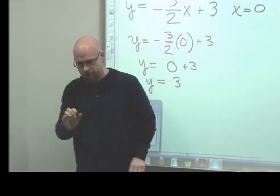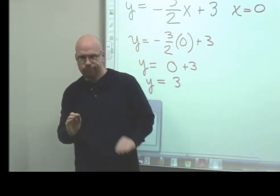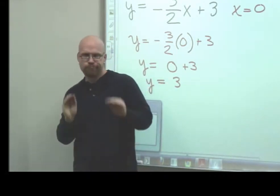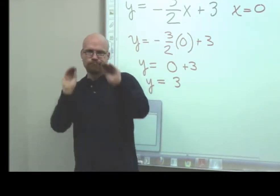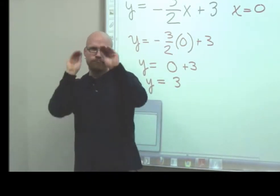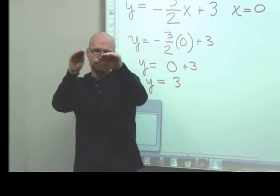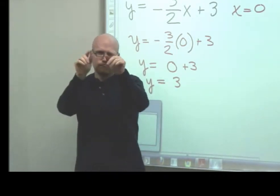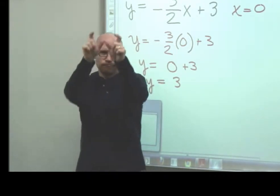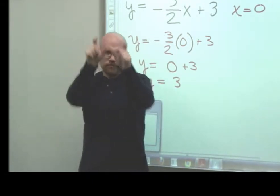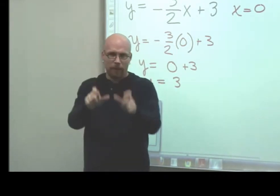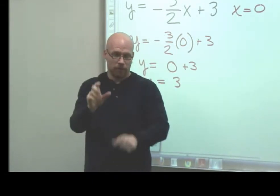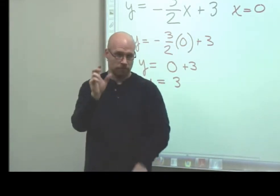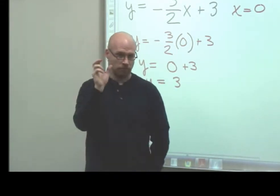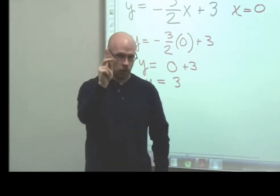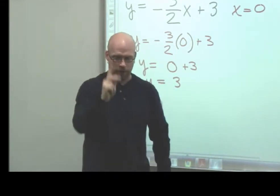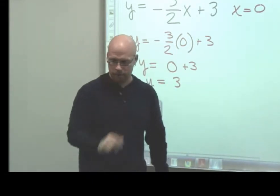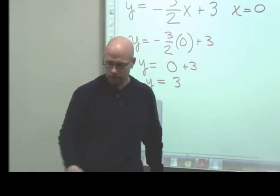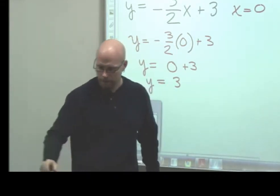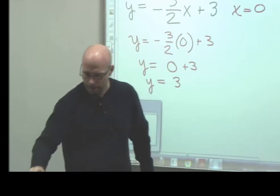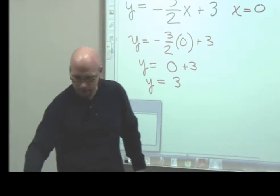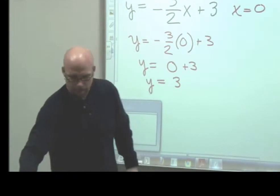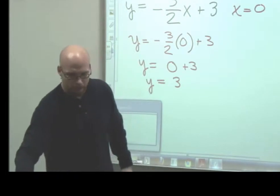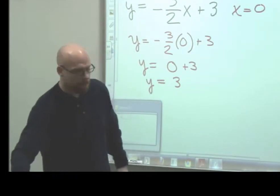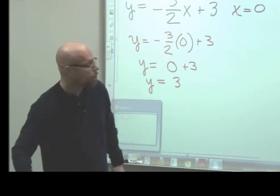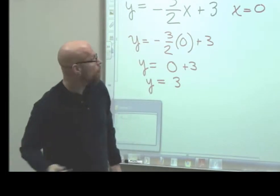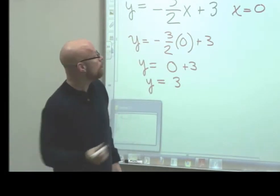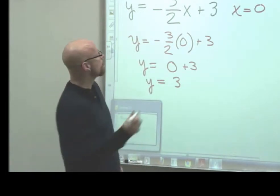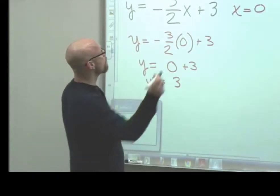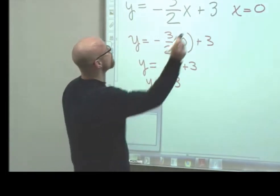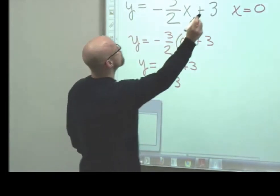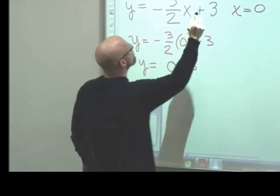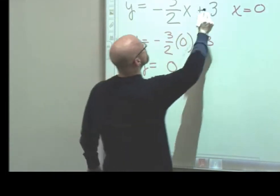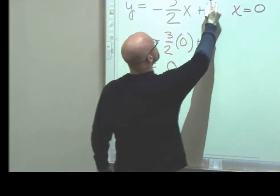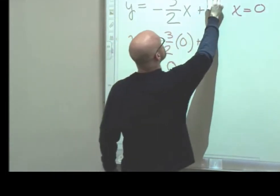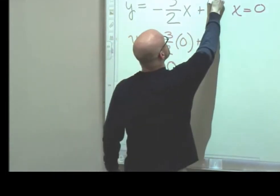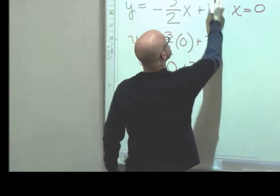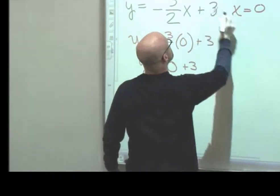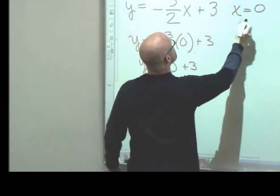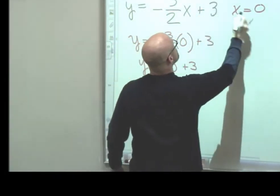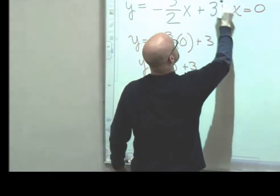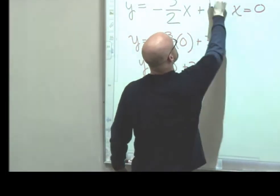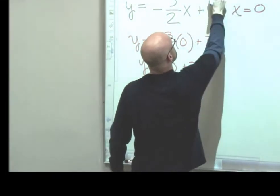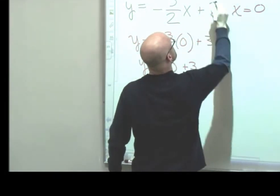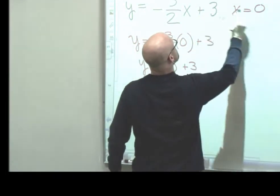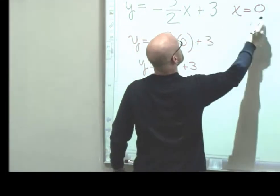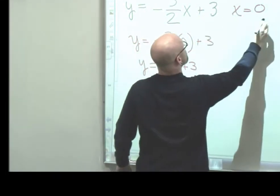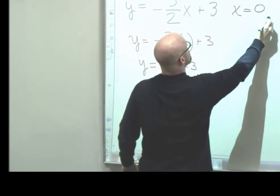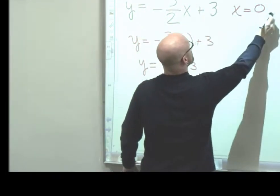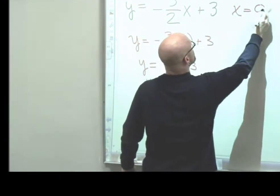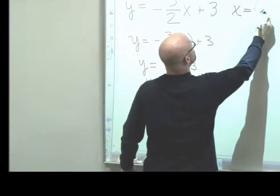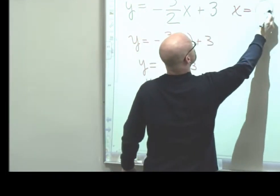2. I'll replace negative 2 where x used to be, and we'll figure out the y value together.